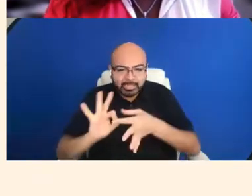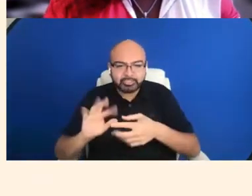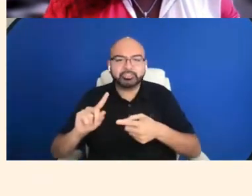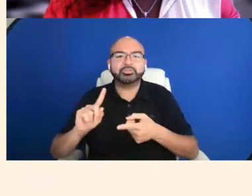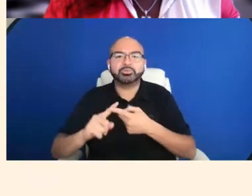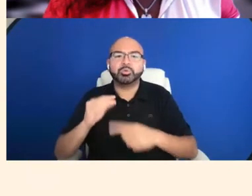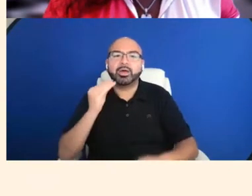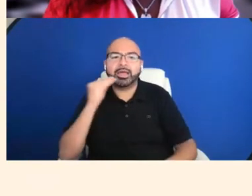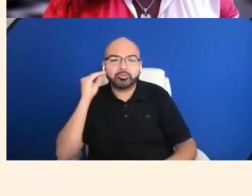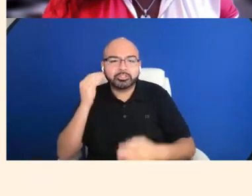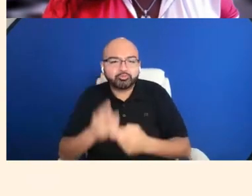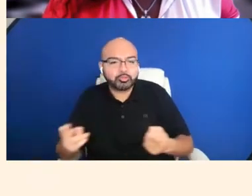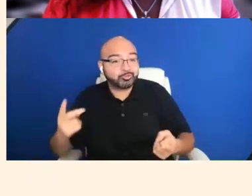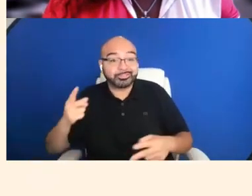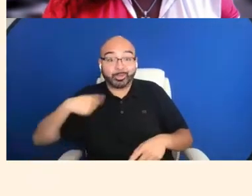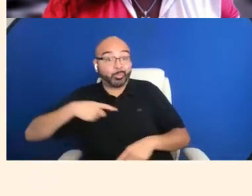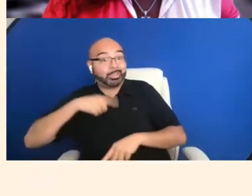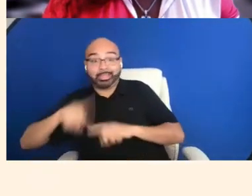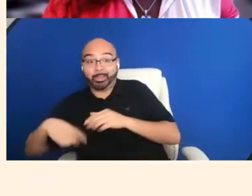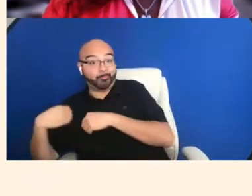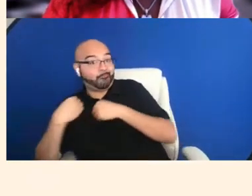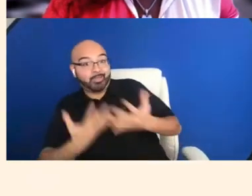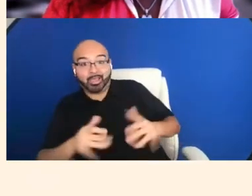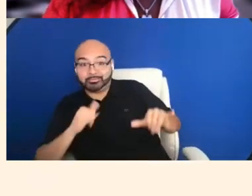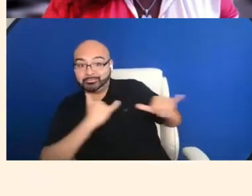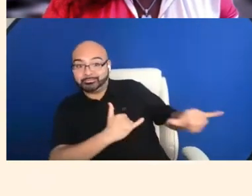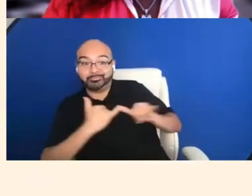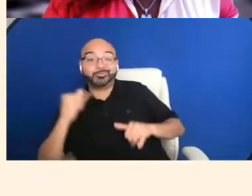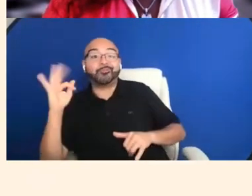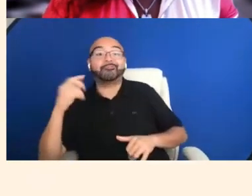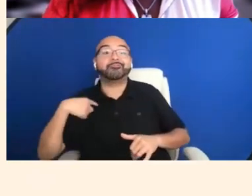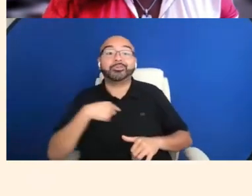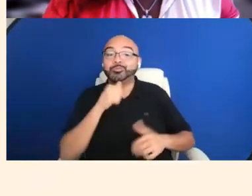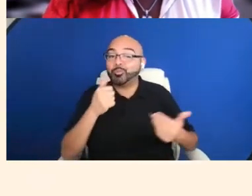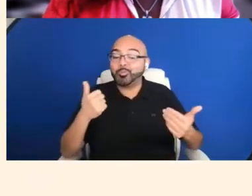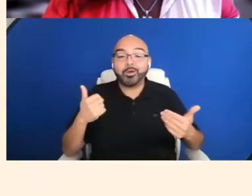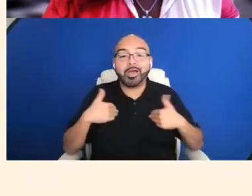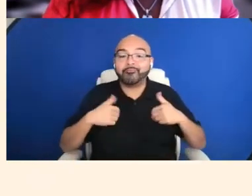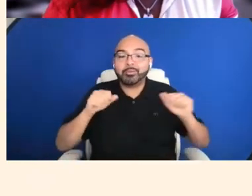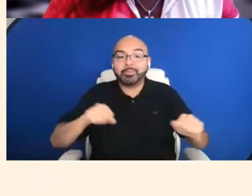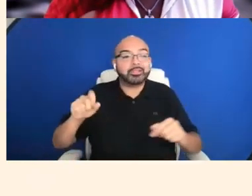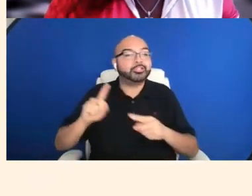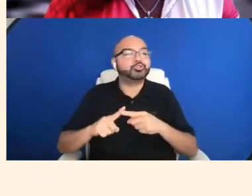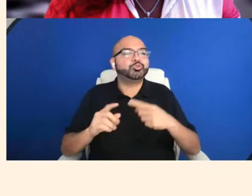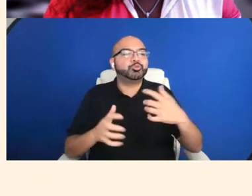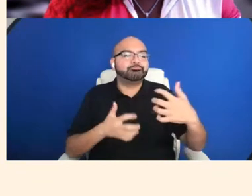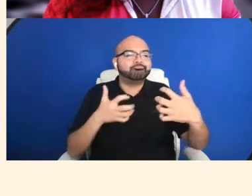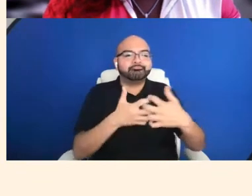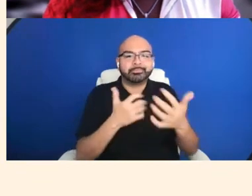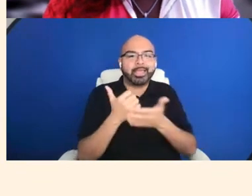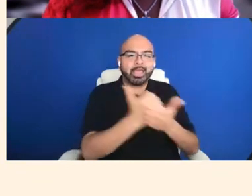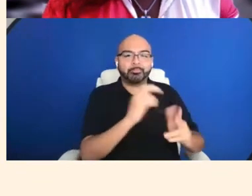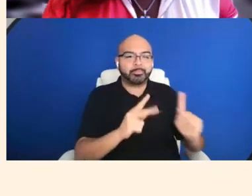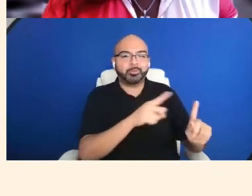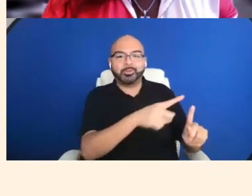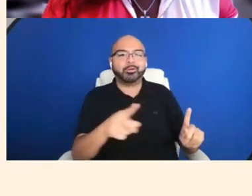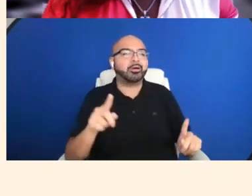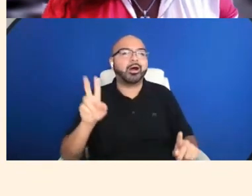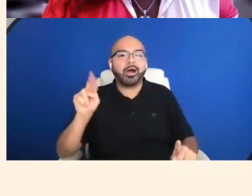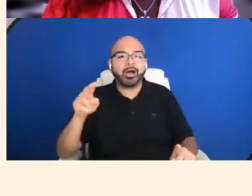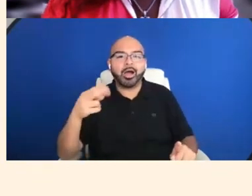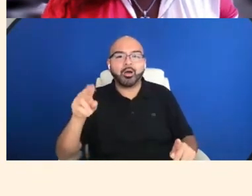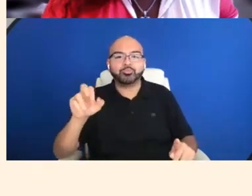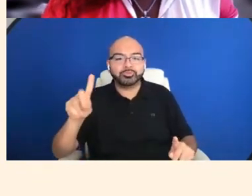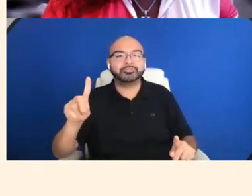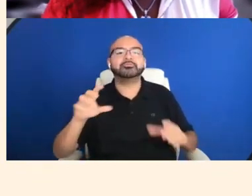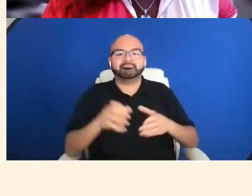not provide. So if we don't have the space to cater to individuals that are currently unhoused, our case